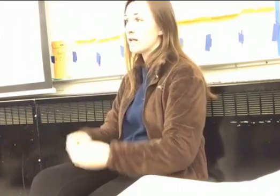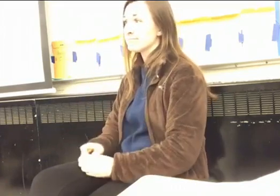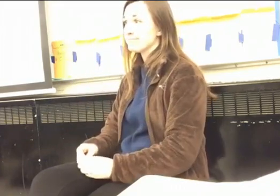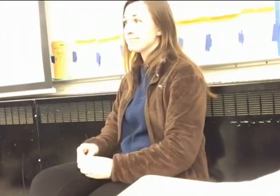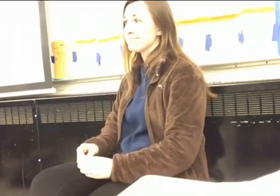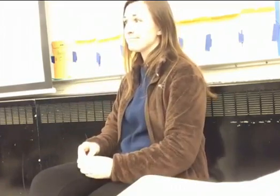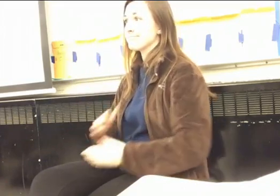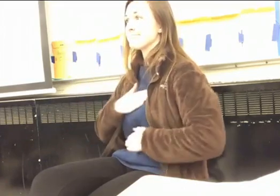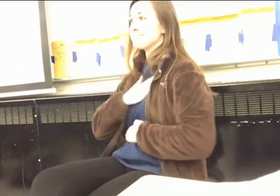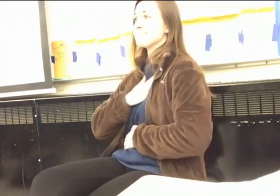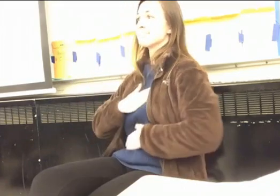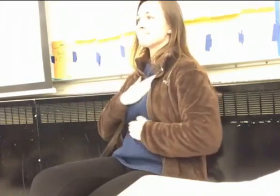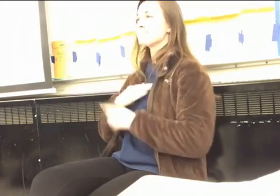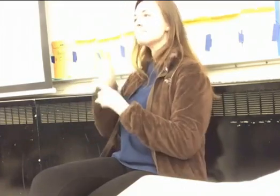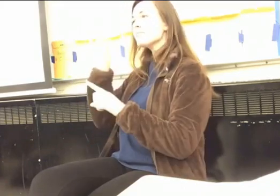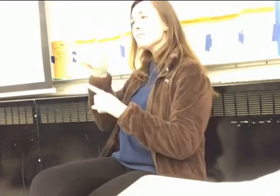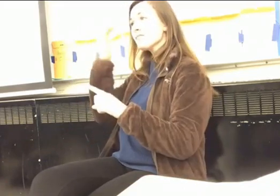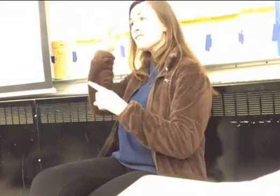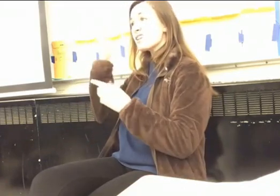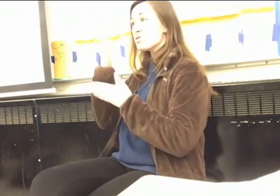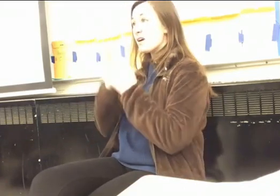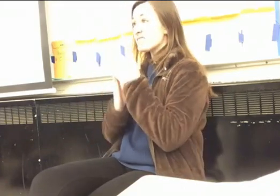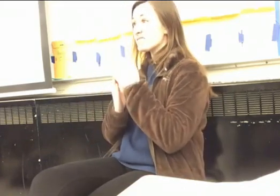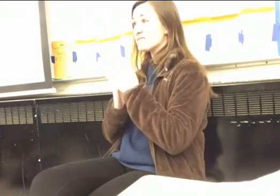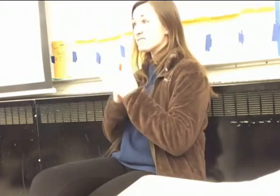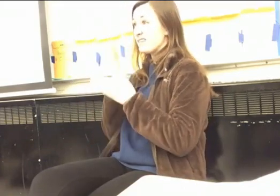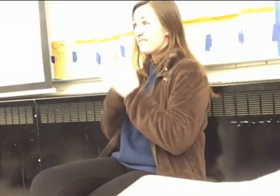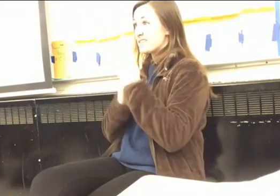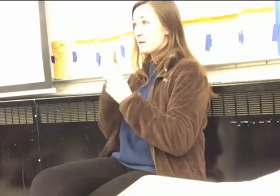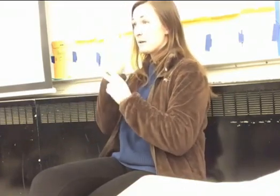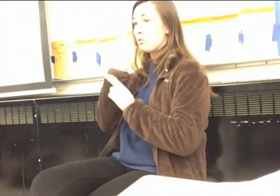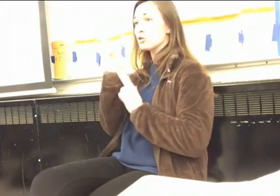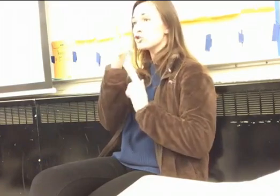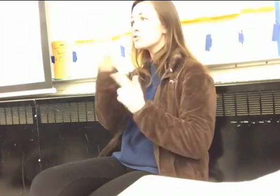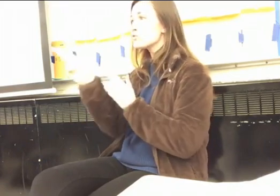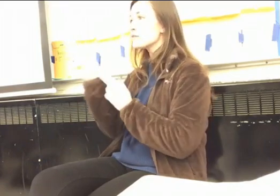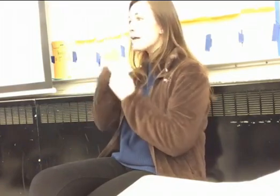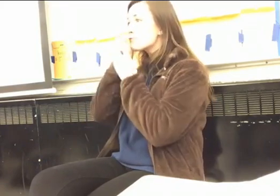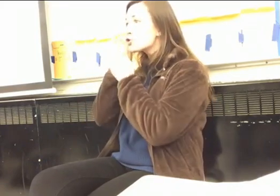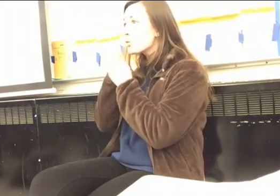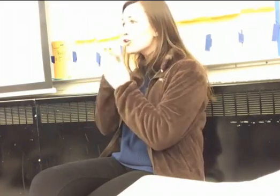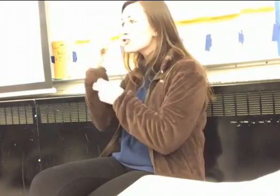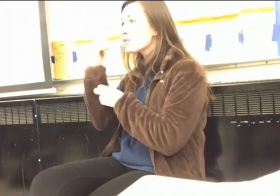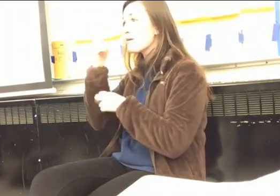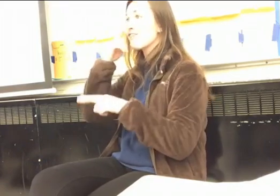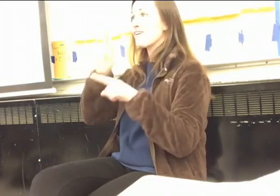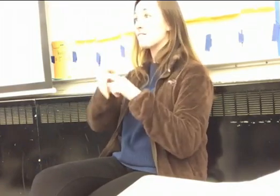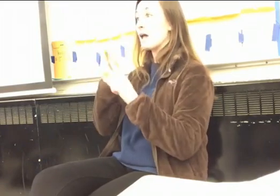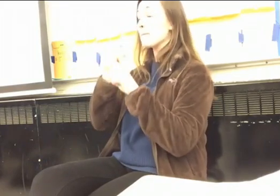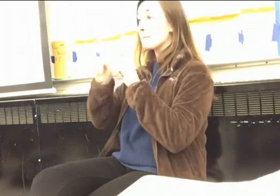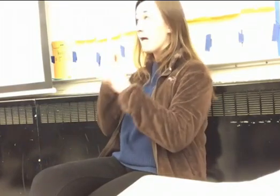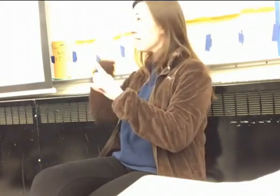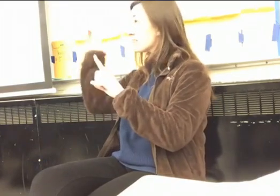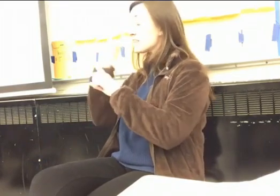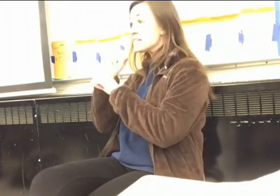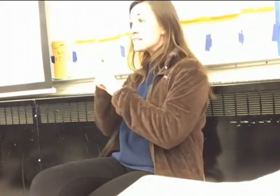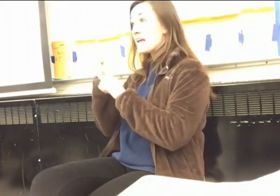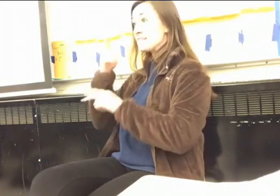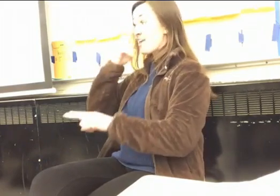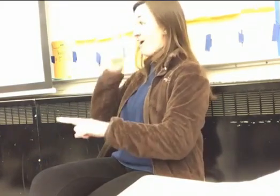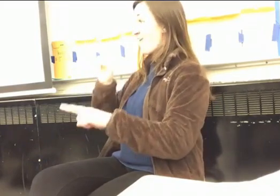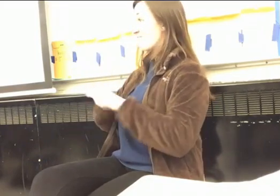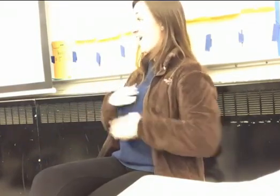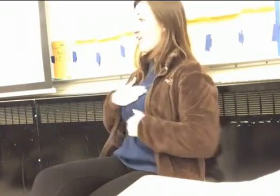fun thing to do. I mean, that's why some people will just go out and they'll shoot squirrels and stuff. It's just for fun. Unfortunately, in this case, this fun is not just going to